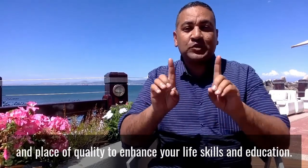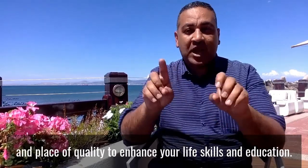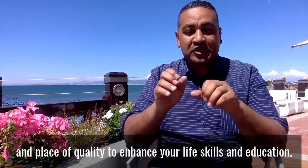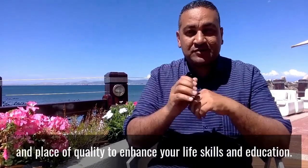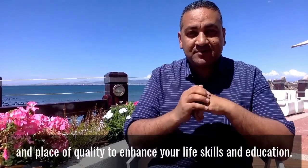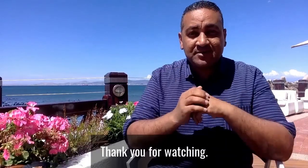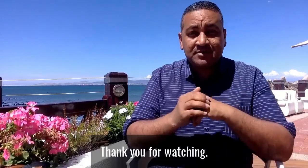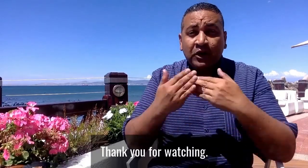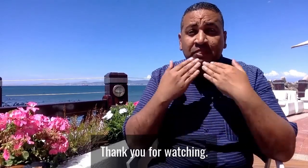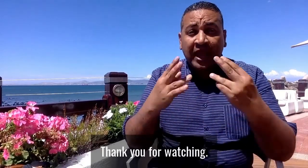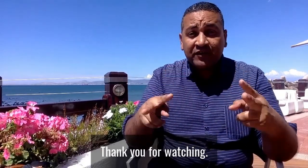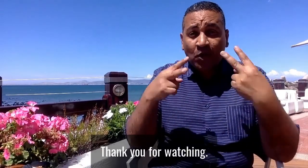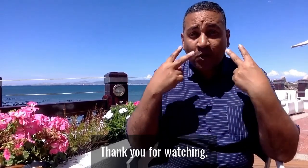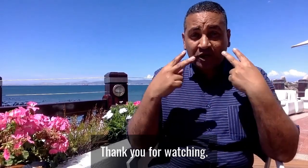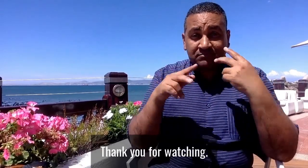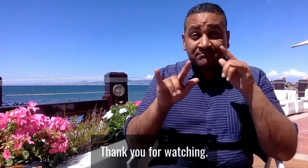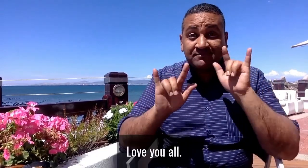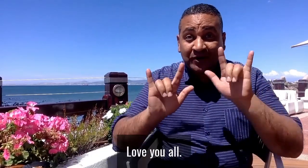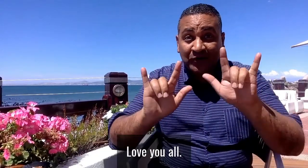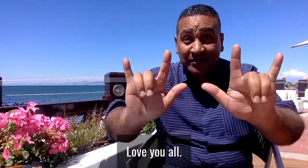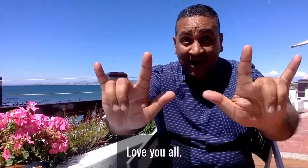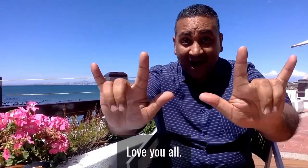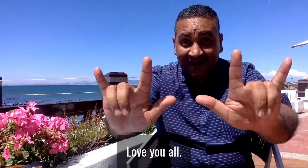best institution and place of quality